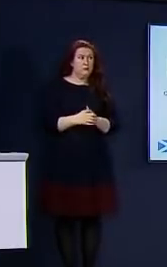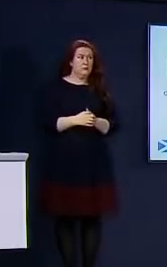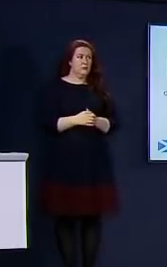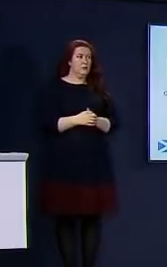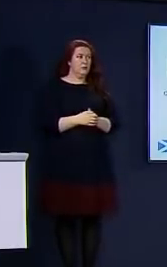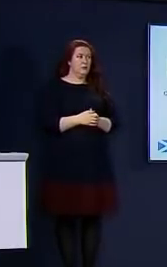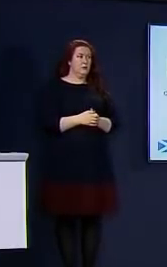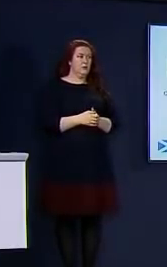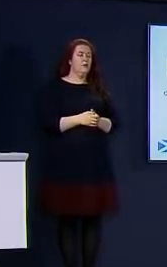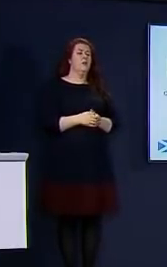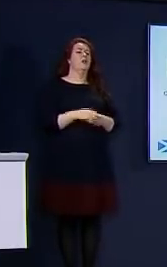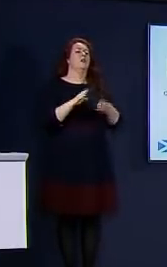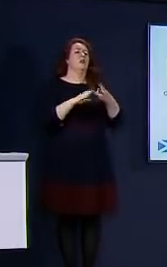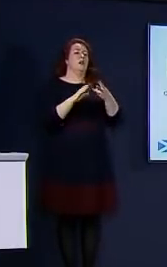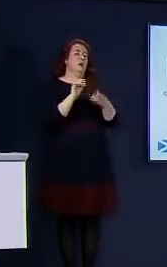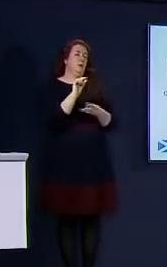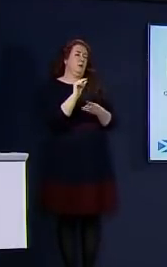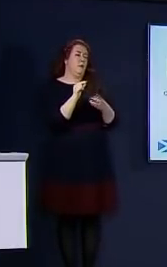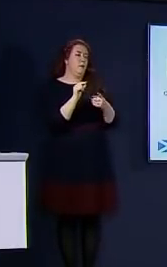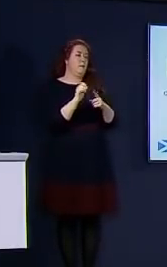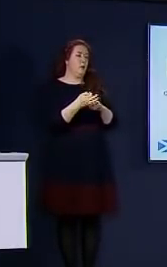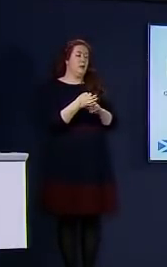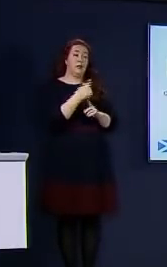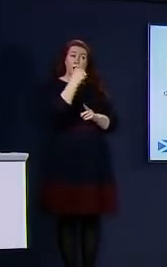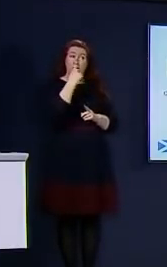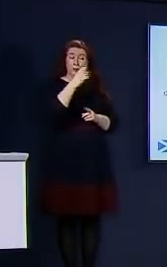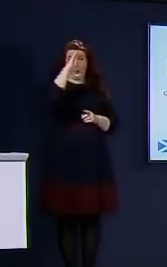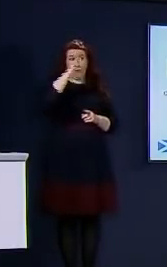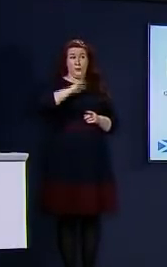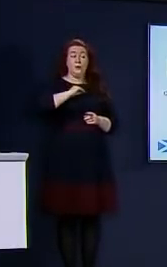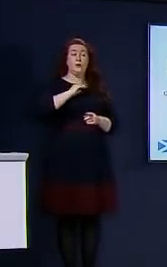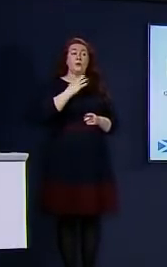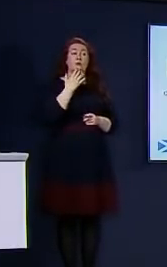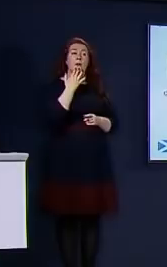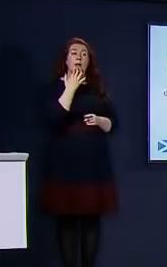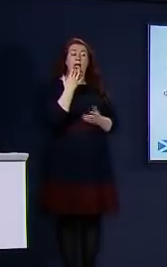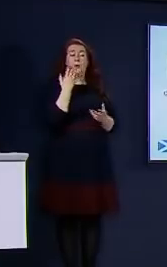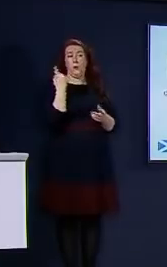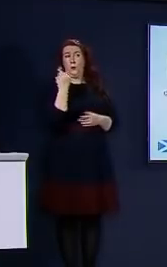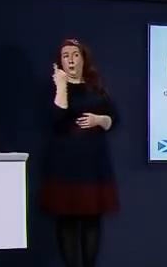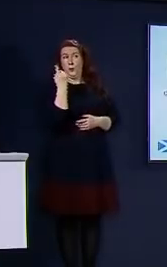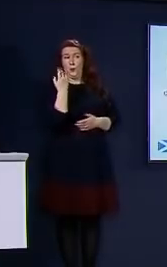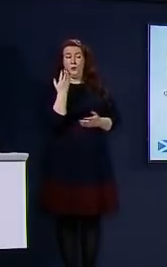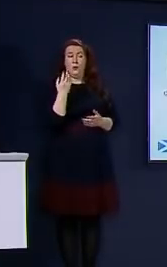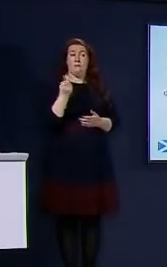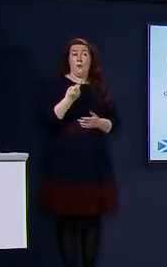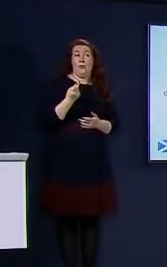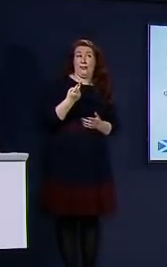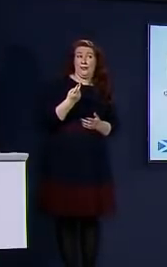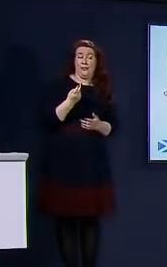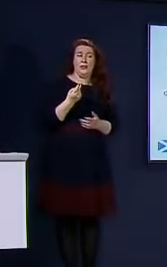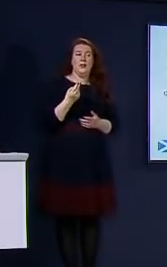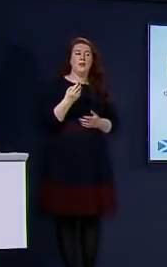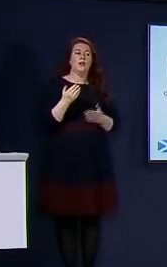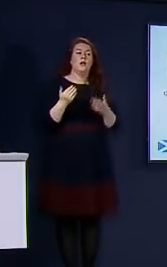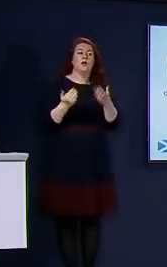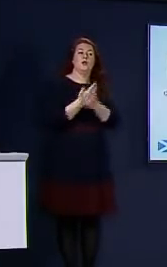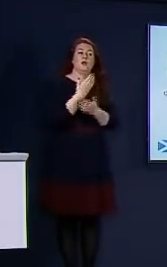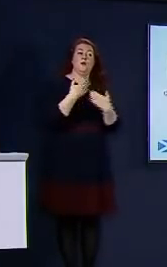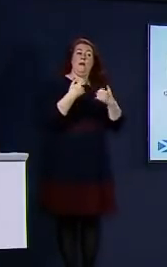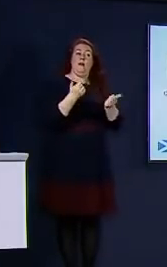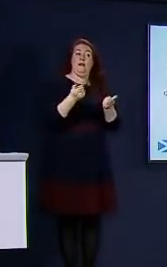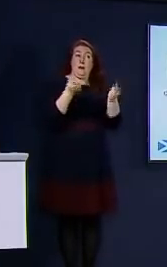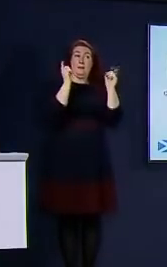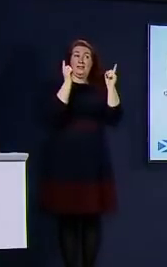a minor third point, can you tell us when or who, or both preferably, the new health minister